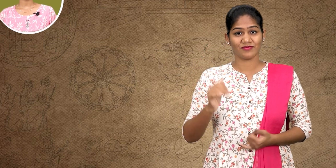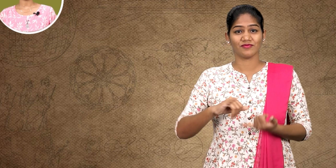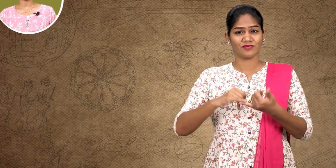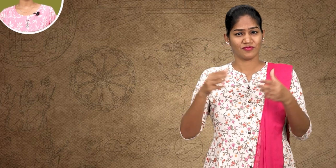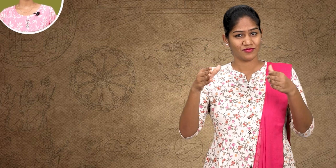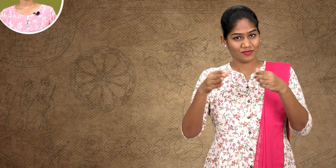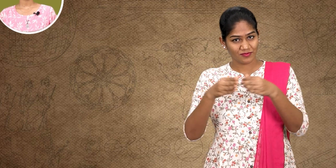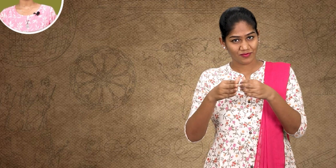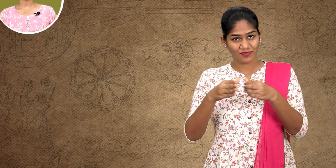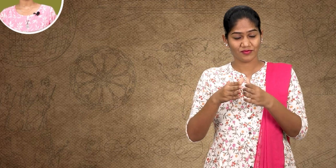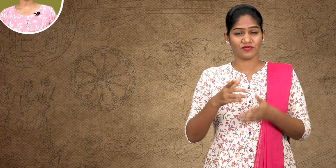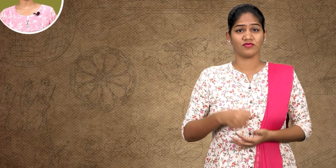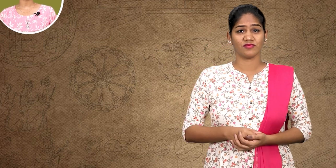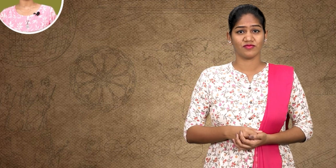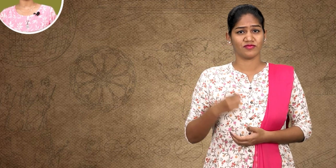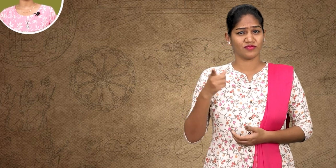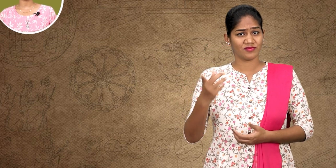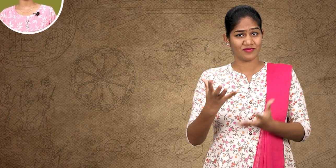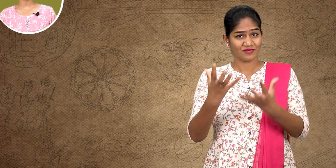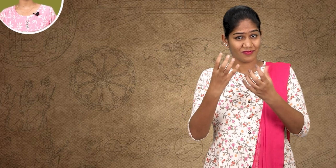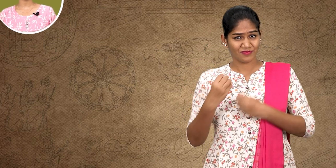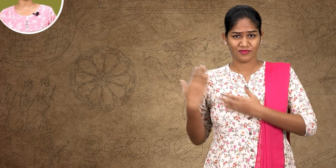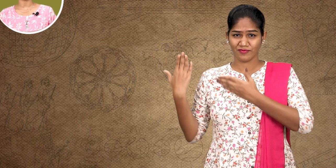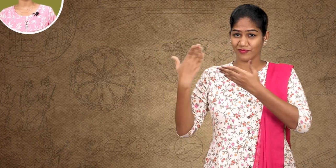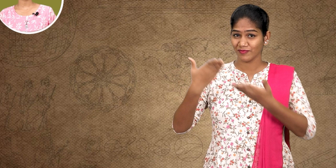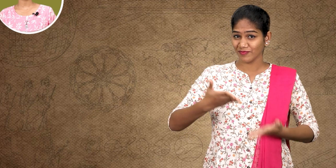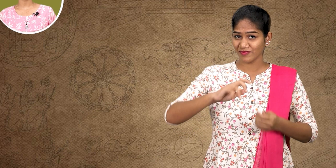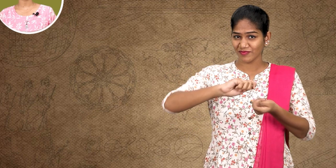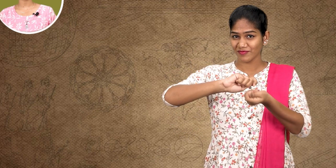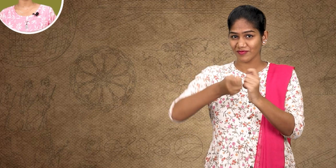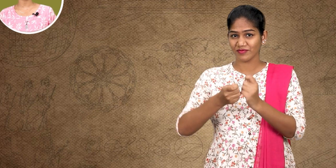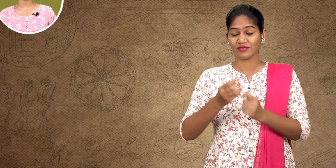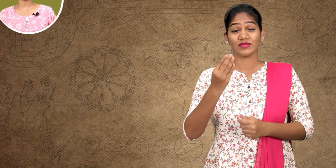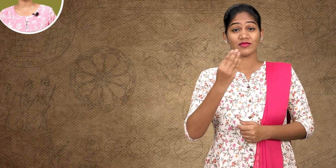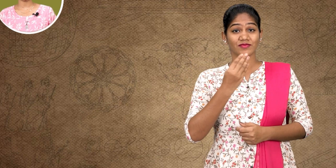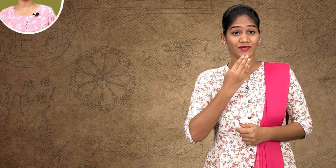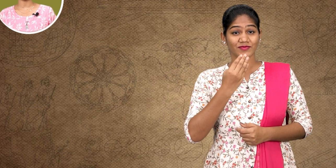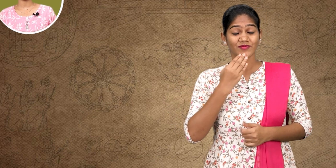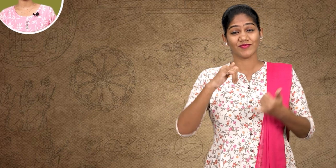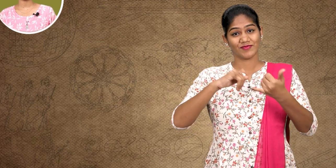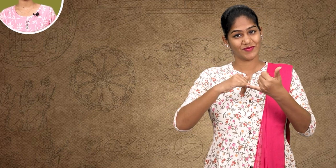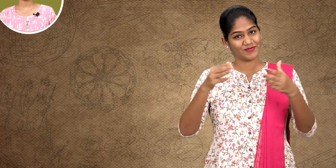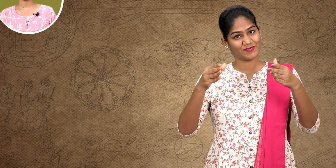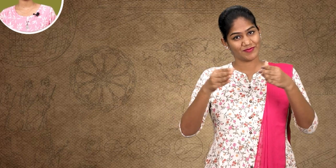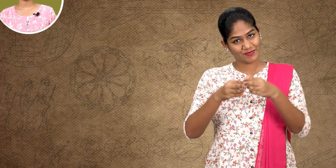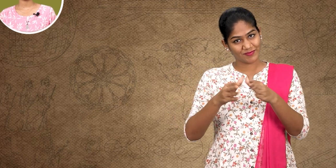was there a need for bringing reforms in Muslim society?